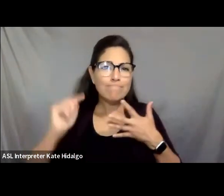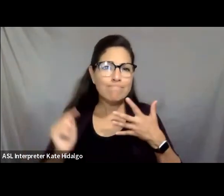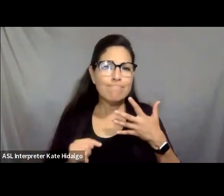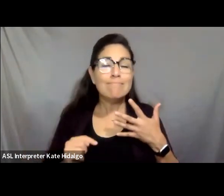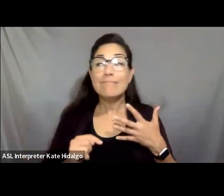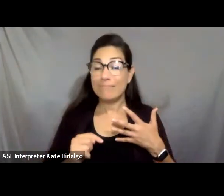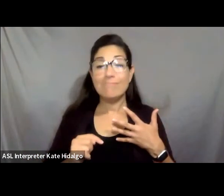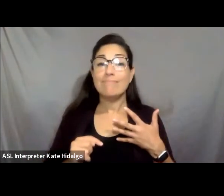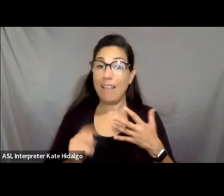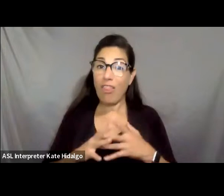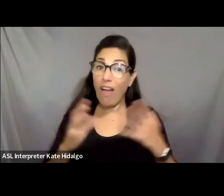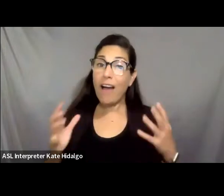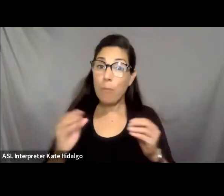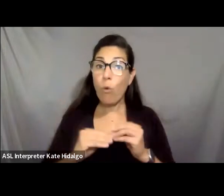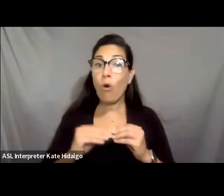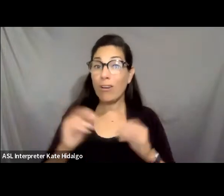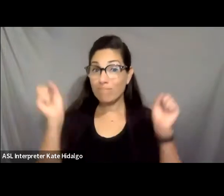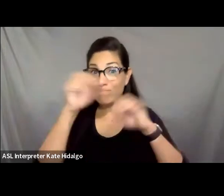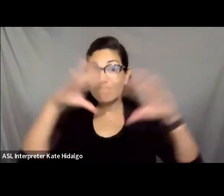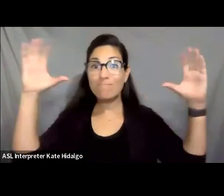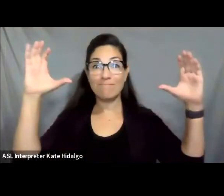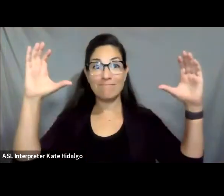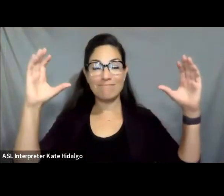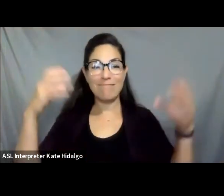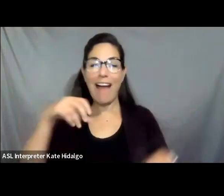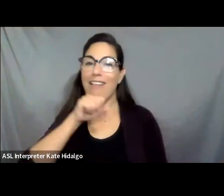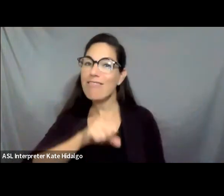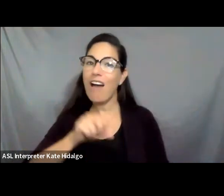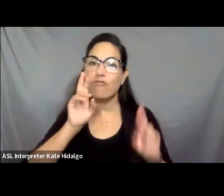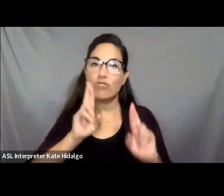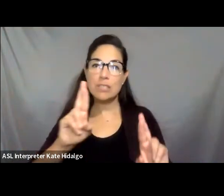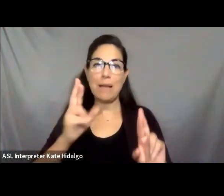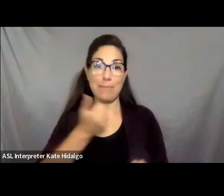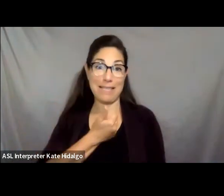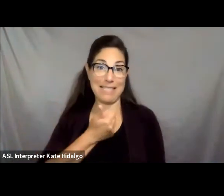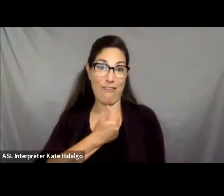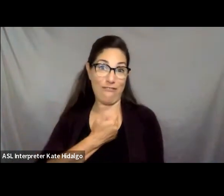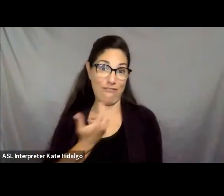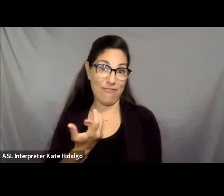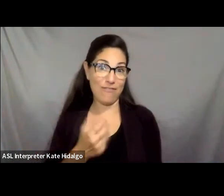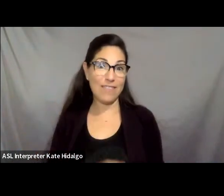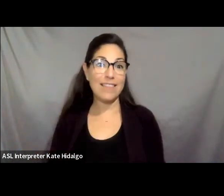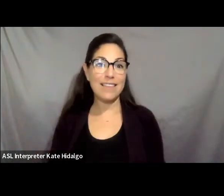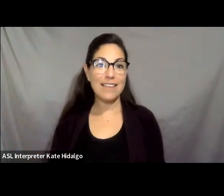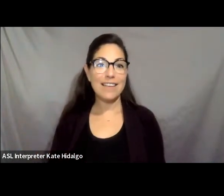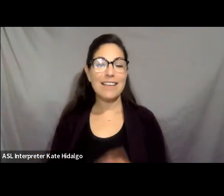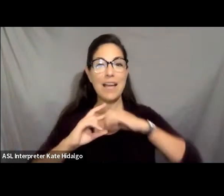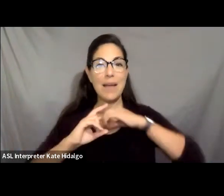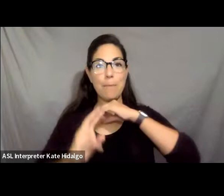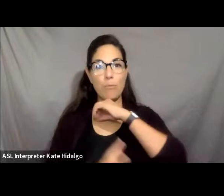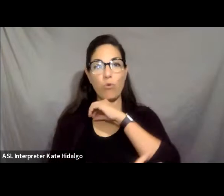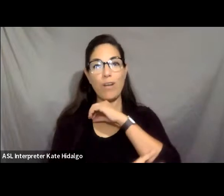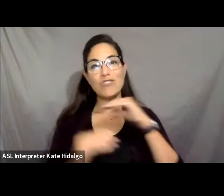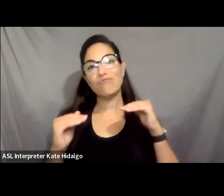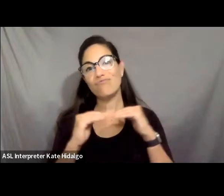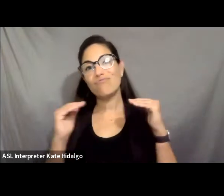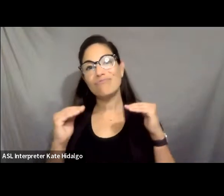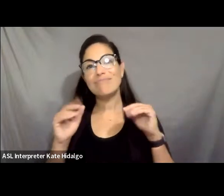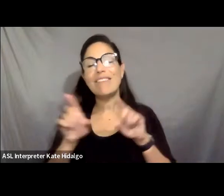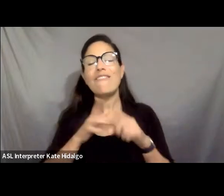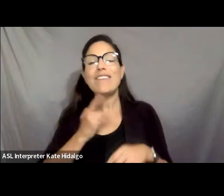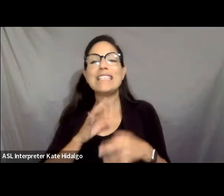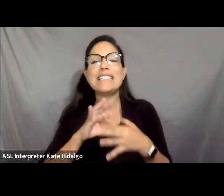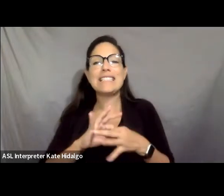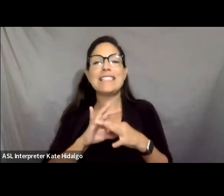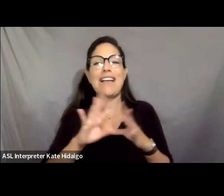you think. It's a place where I love and respect myself. Bridge is like family for